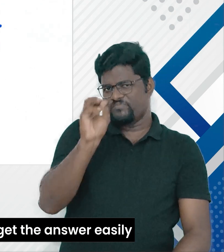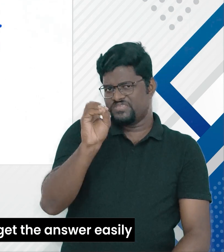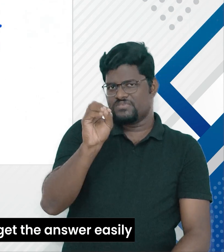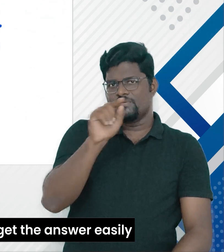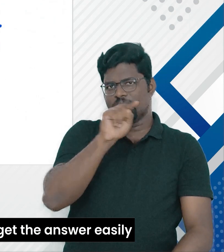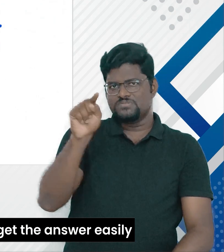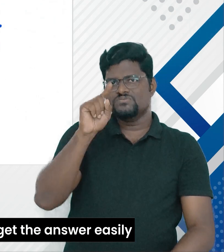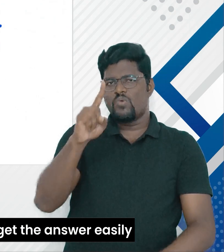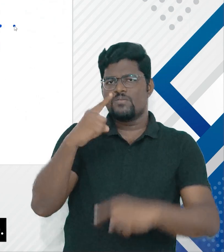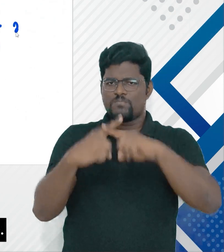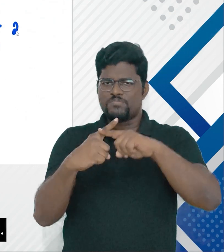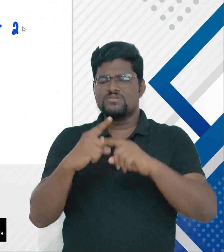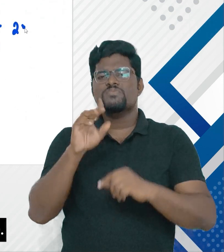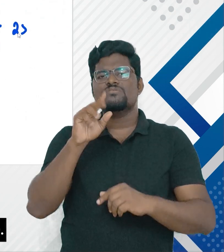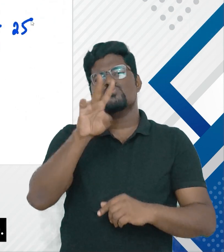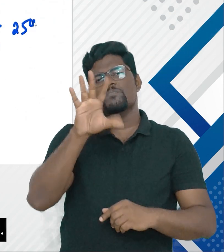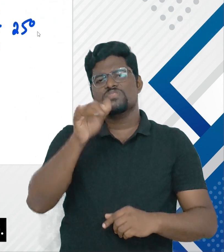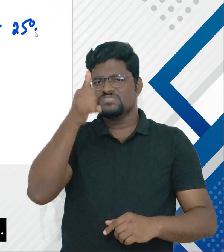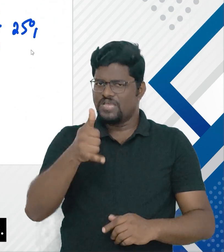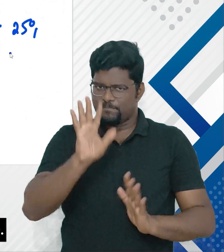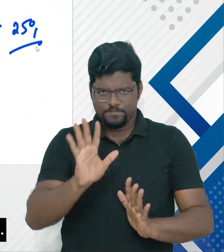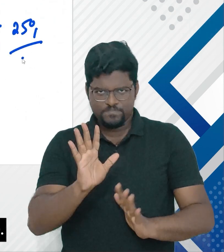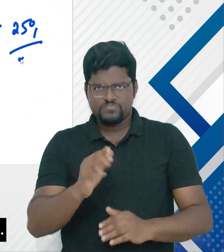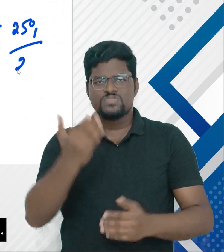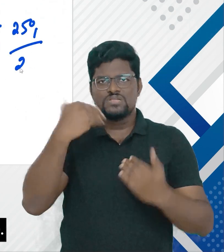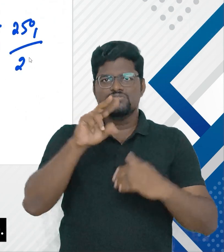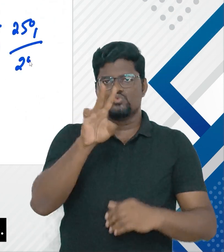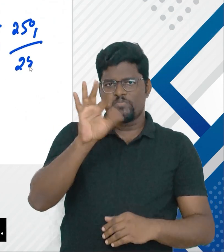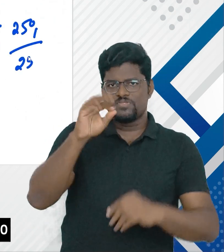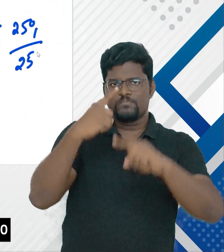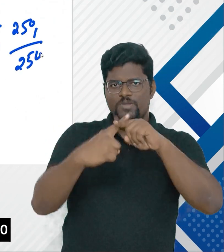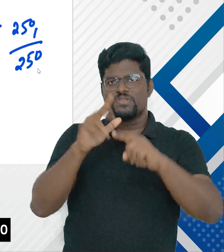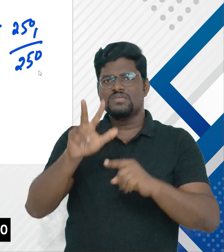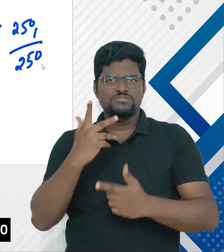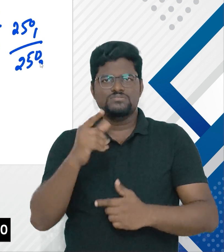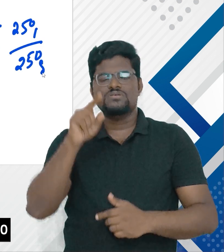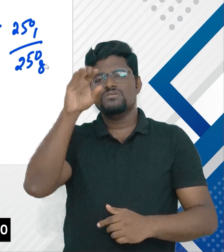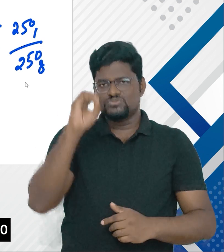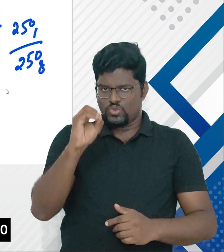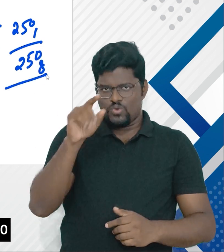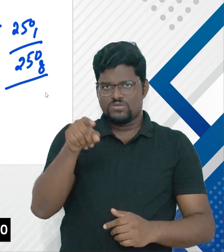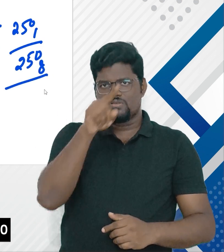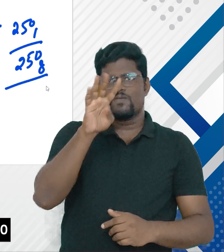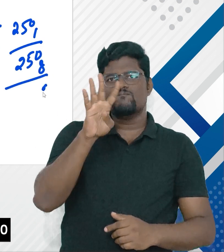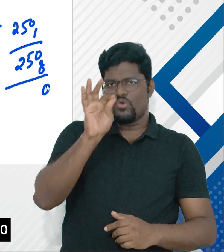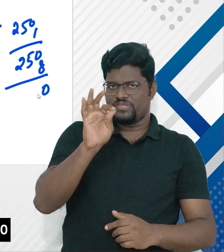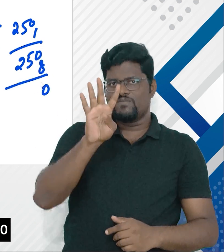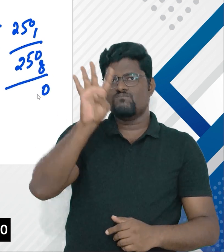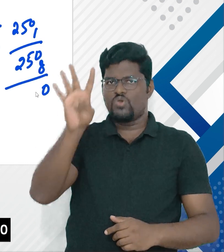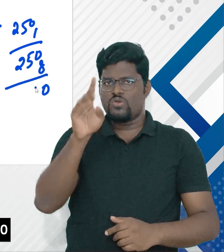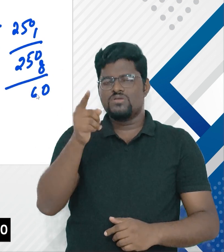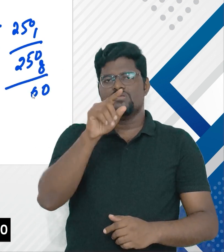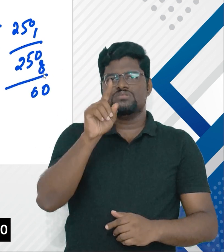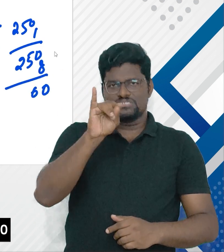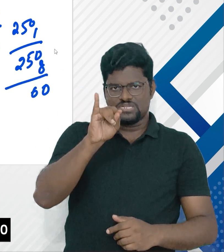answer easily. 250 into 1, 250. 250 into 8, 8 0, 0,